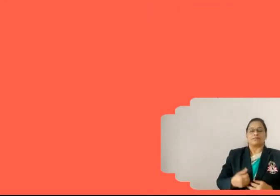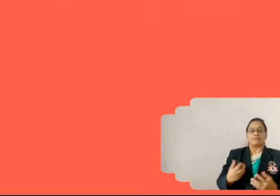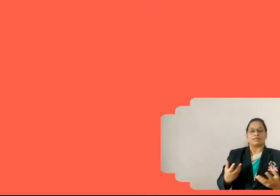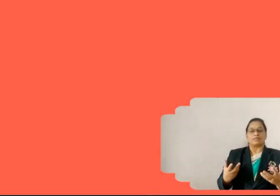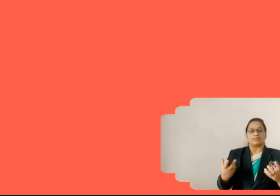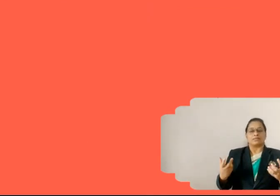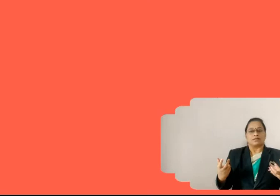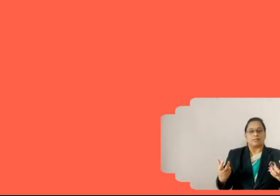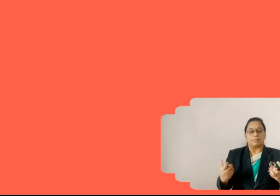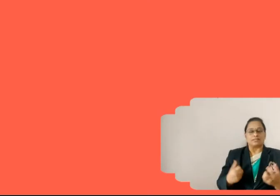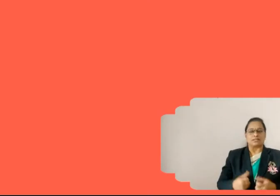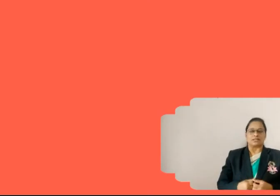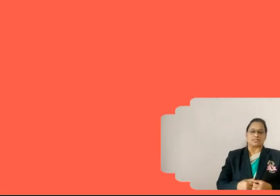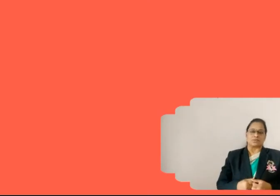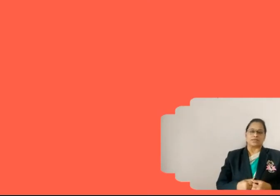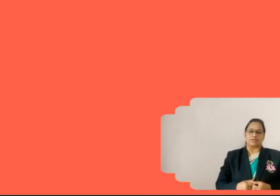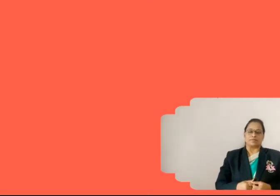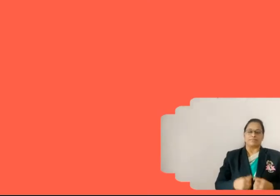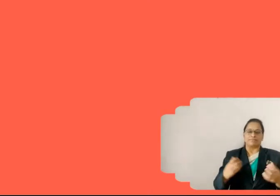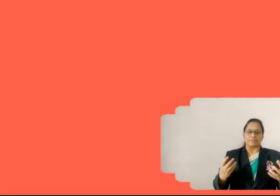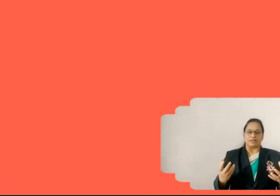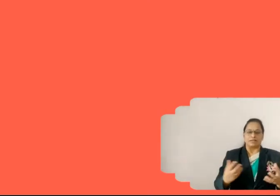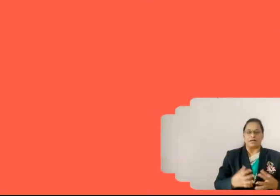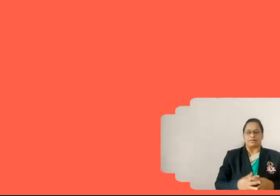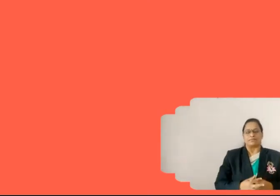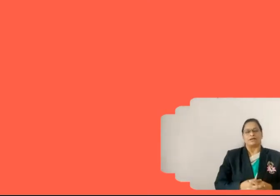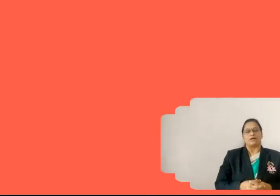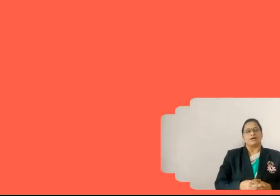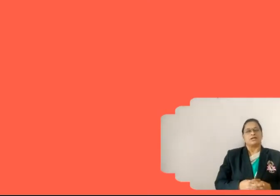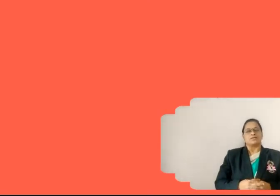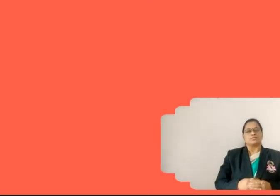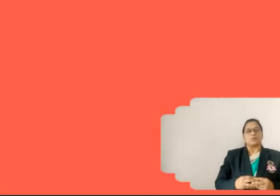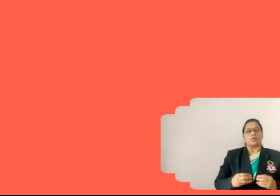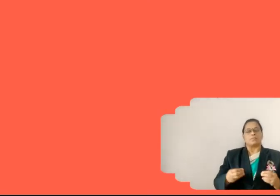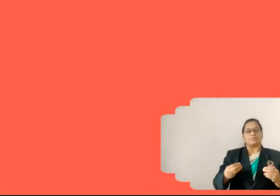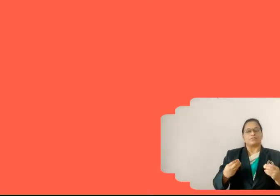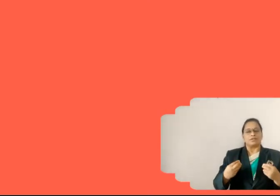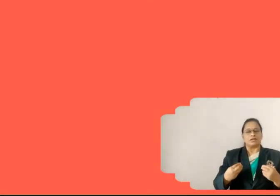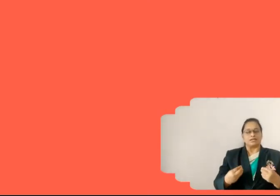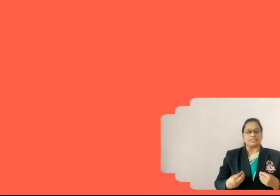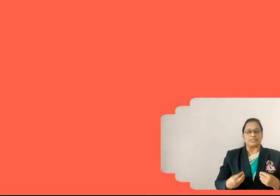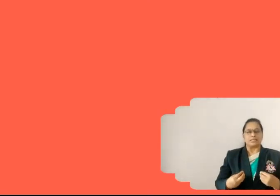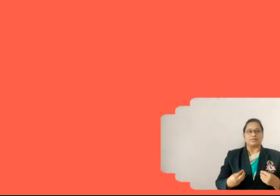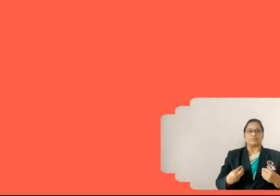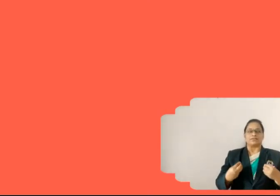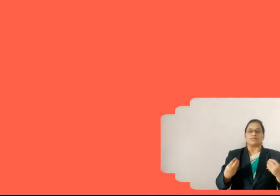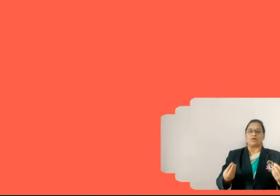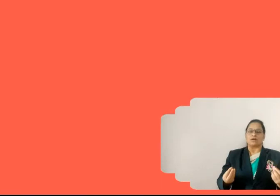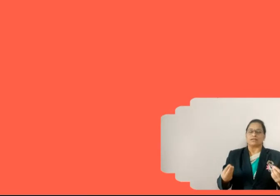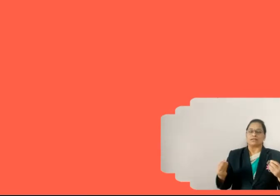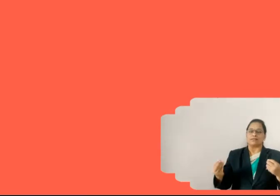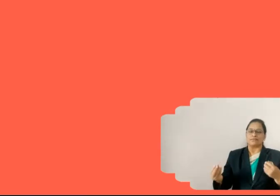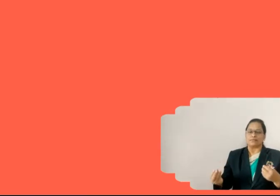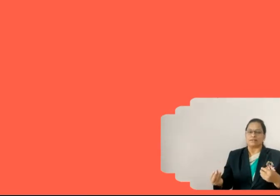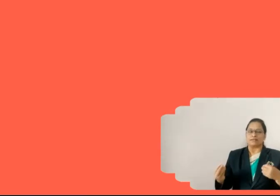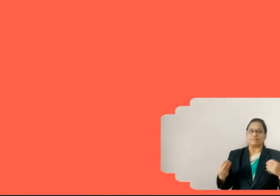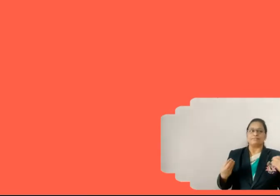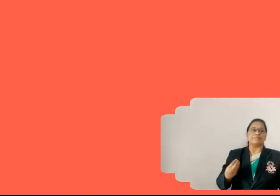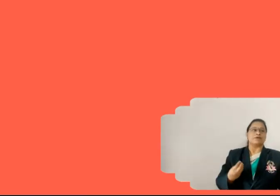which a person is doing in the life. So, we are eating, we are walking, running, we